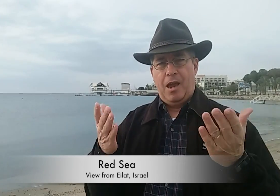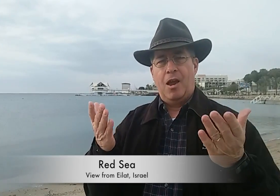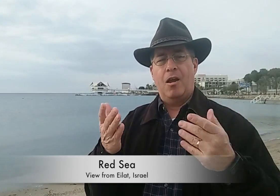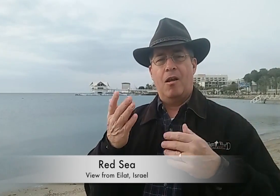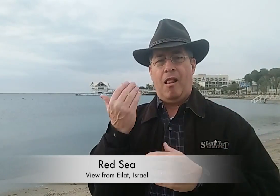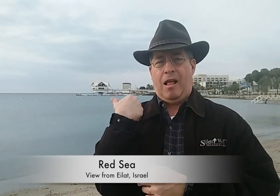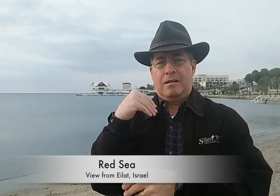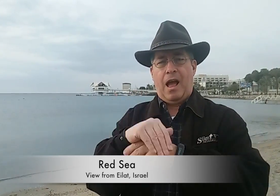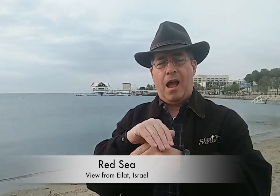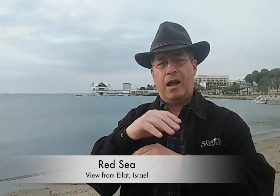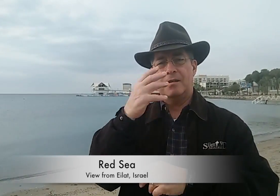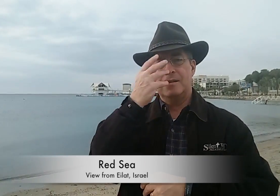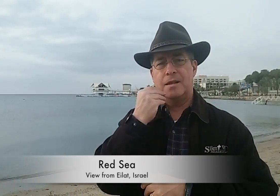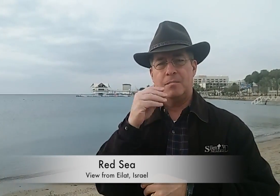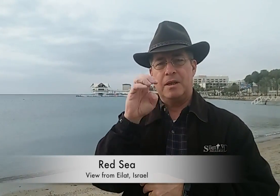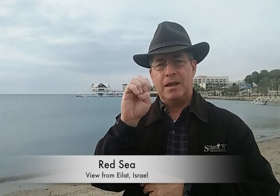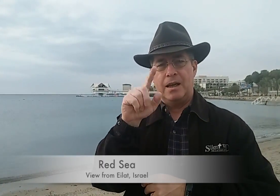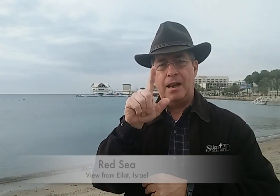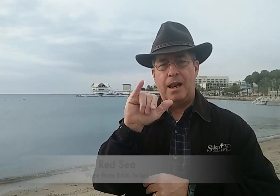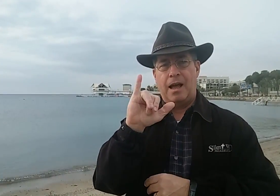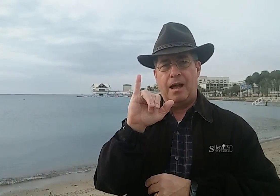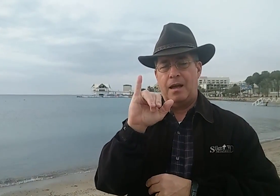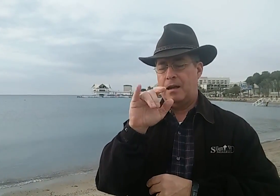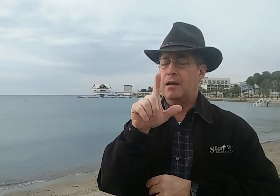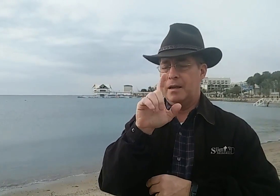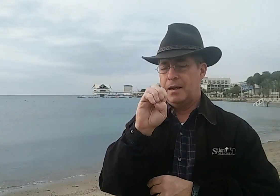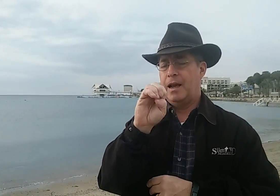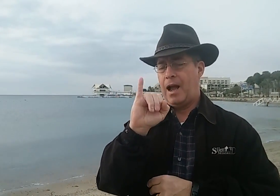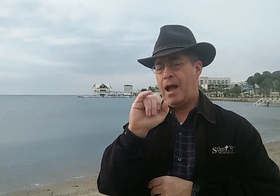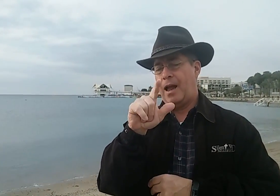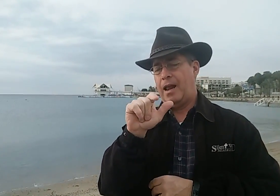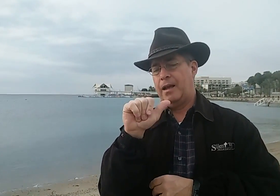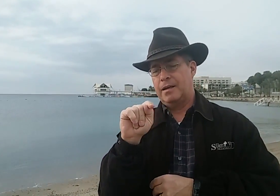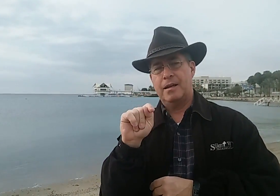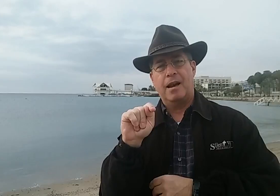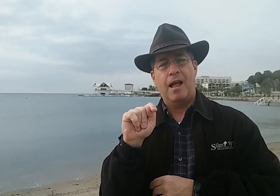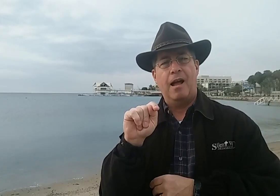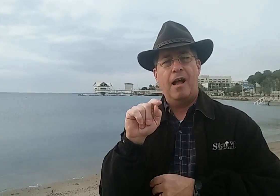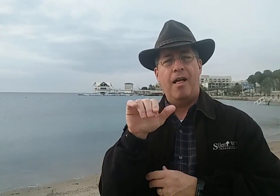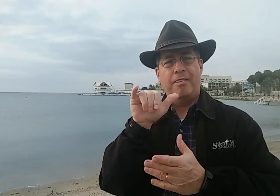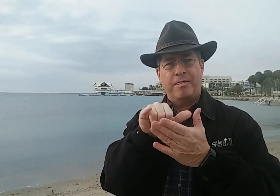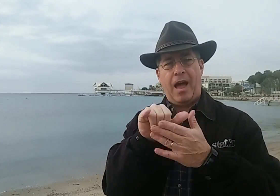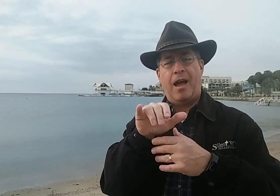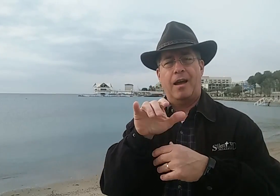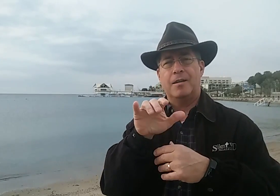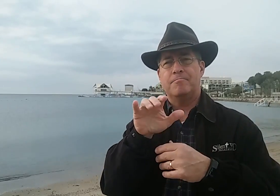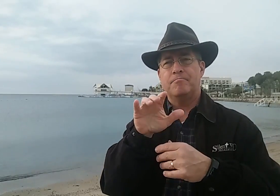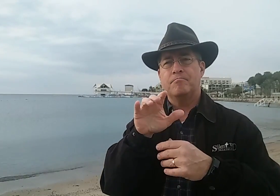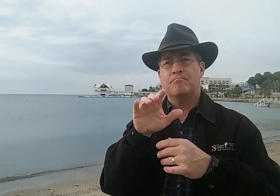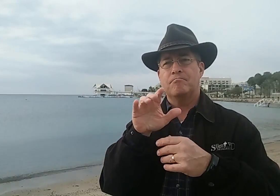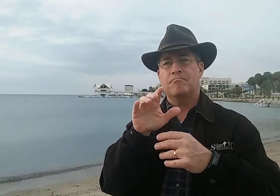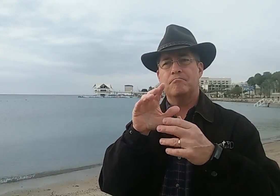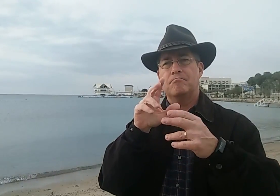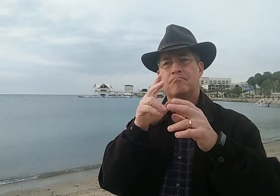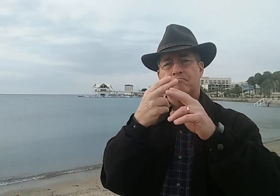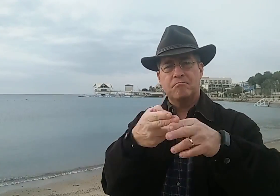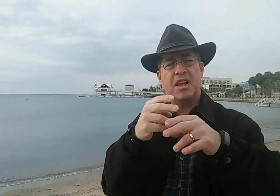So the next day, that night we slept in a lot, and it is on the Red